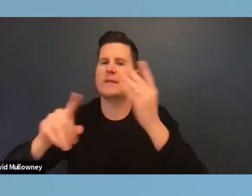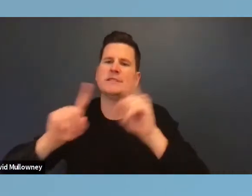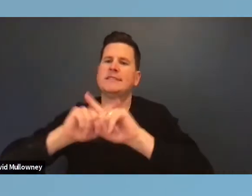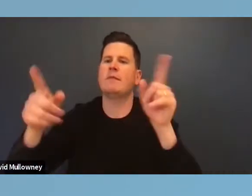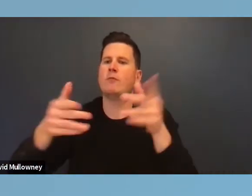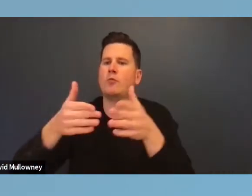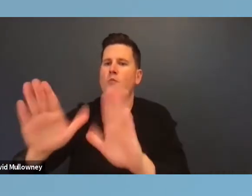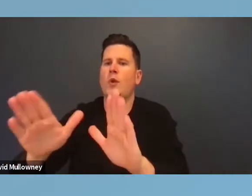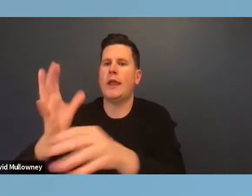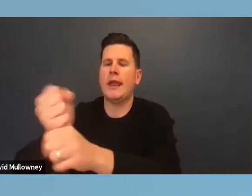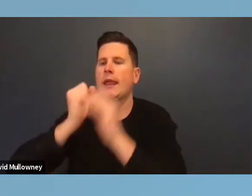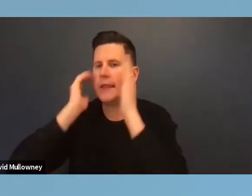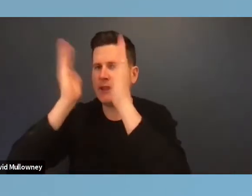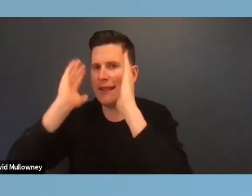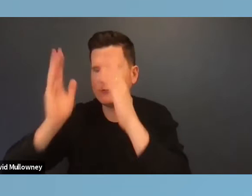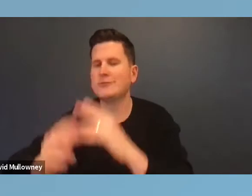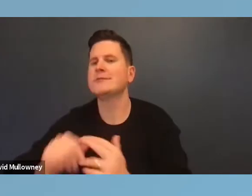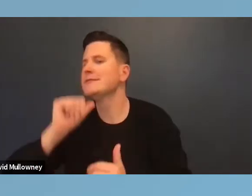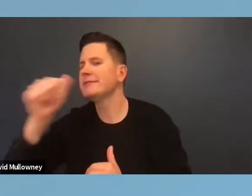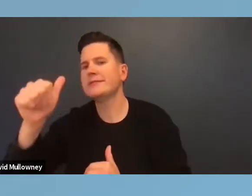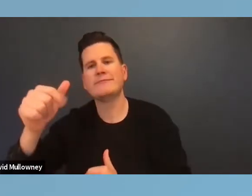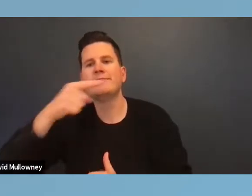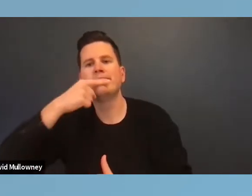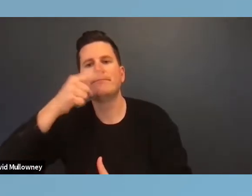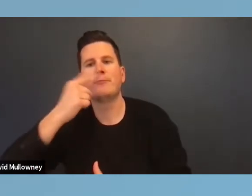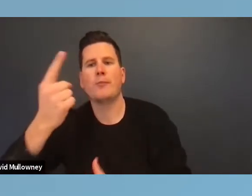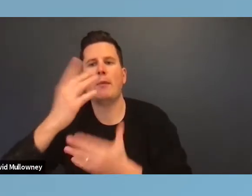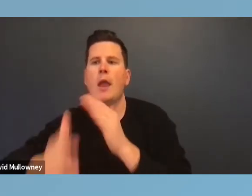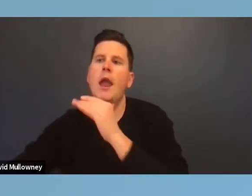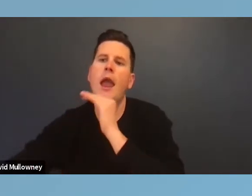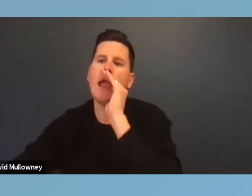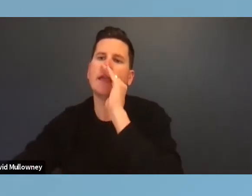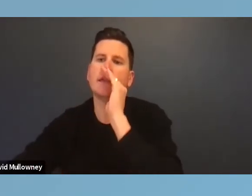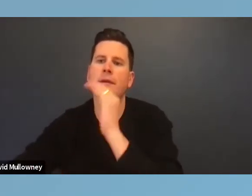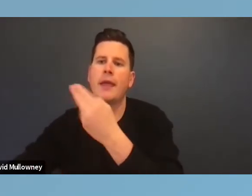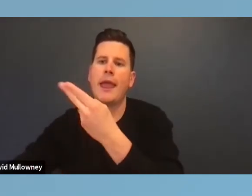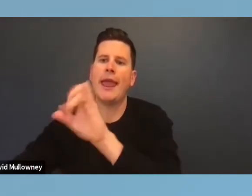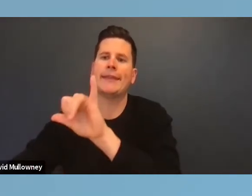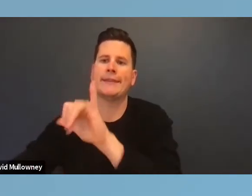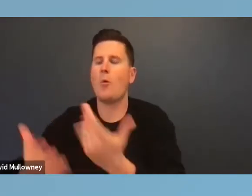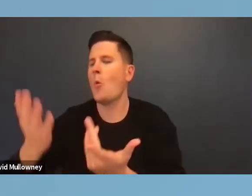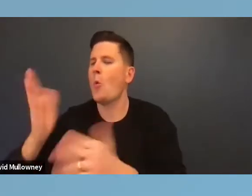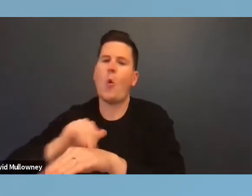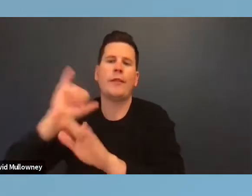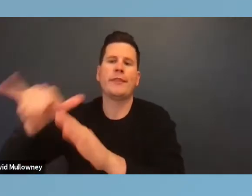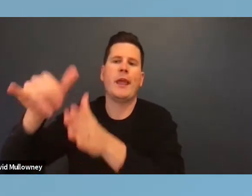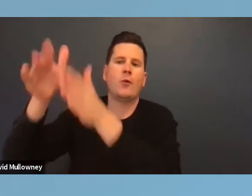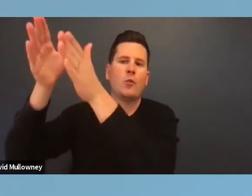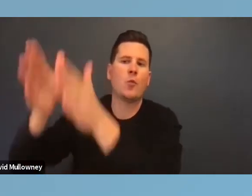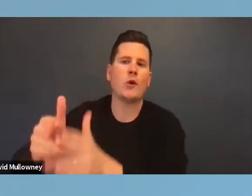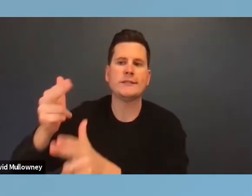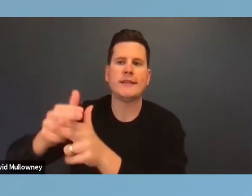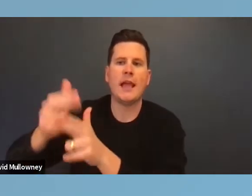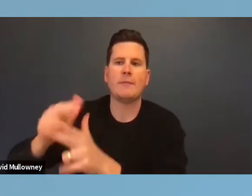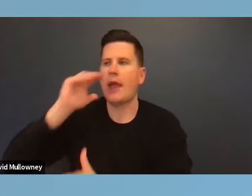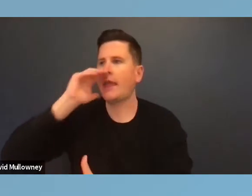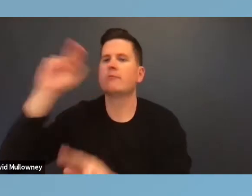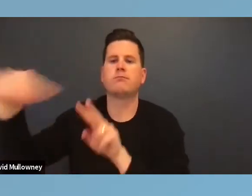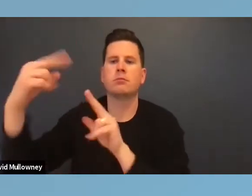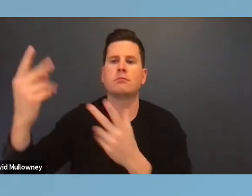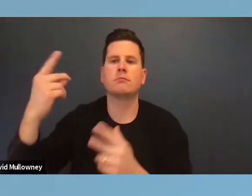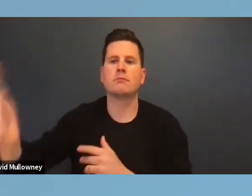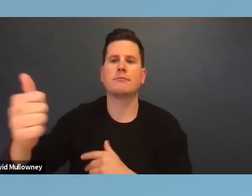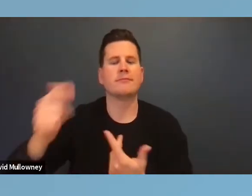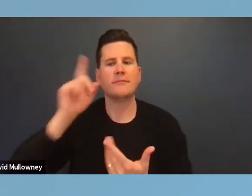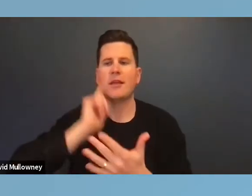There's a lot of different ways that we get people's attention. Very different from where a hearing person would just call out a name